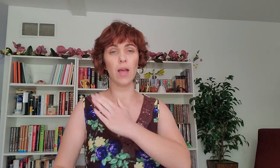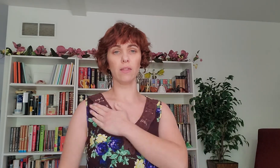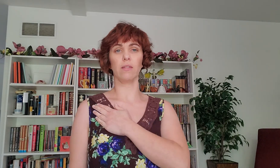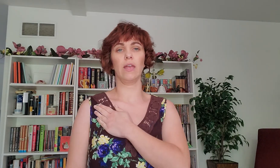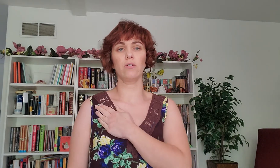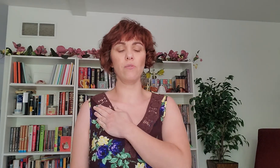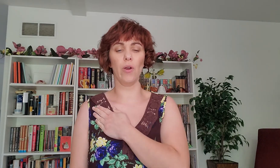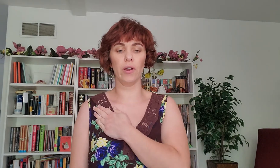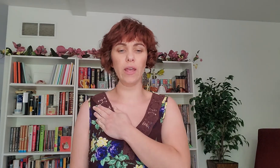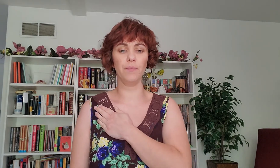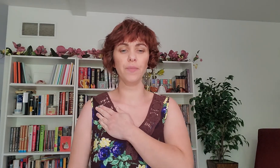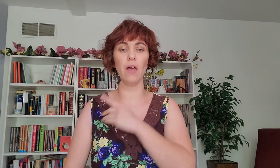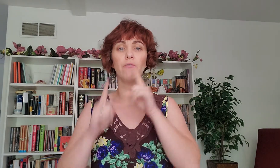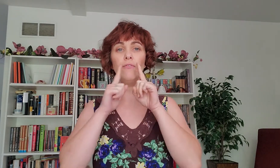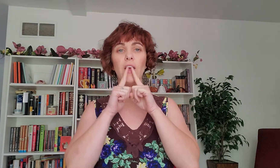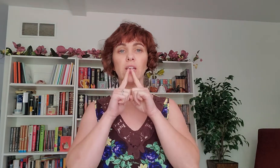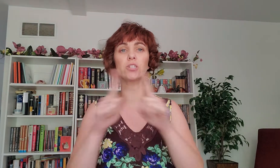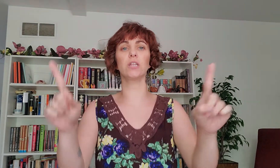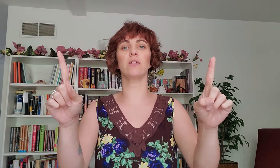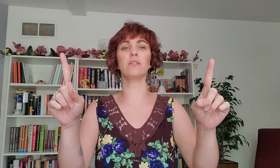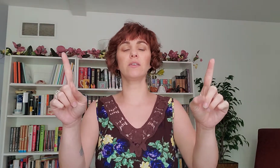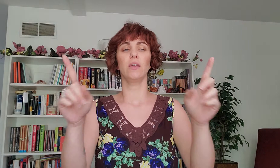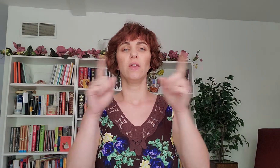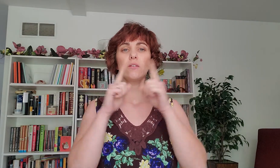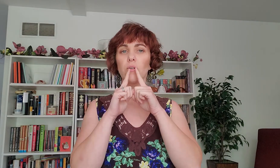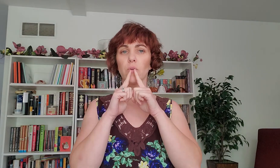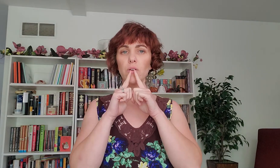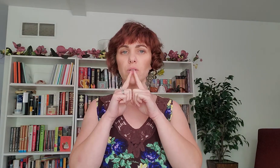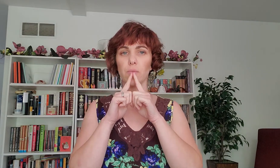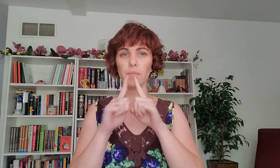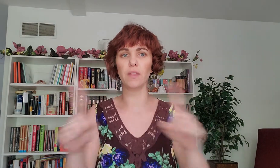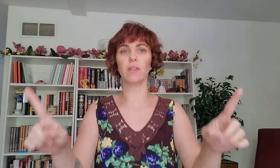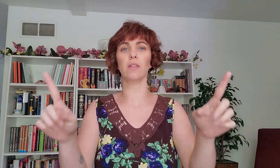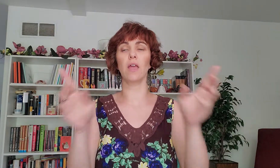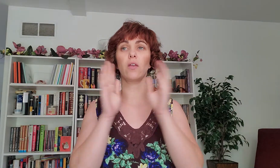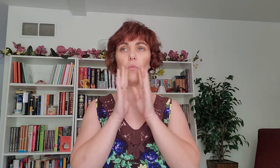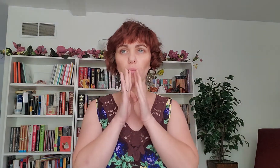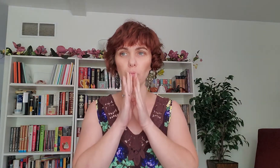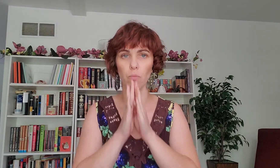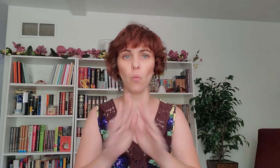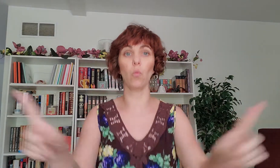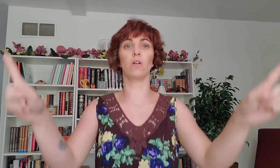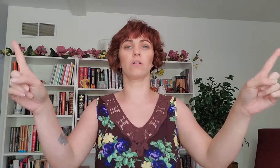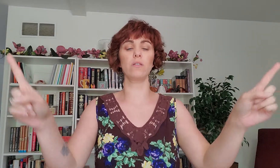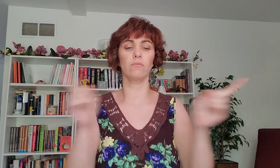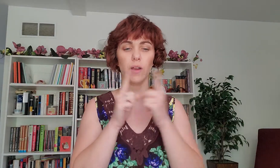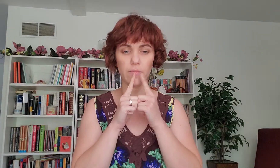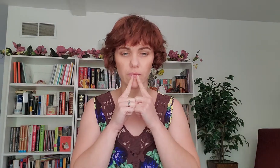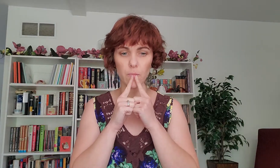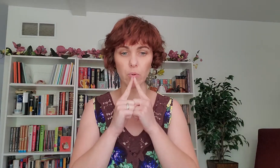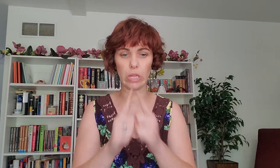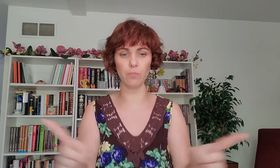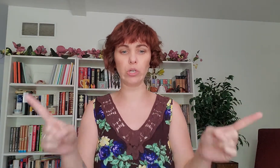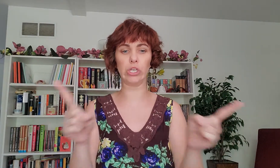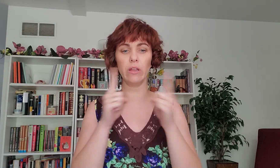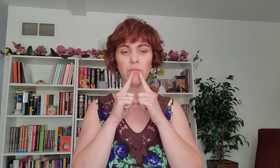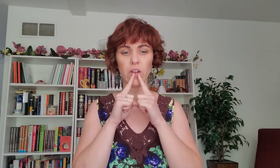U.S., hand over our heart again. Evangelist. So this is like words, right? He's preaching.